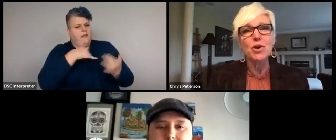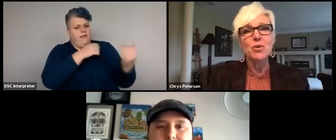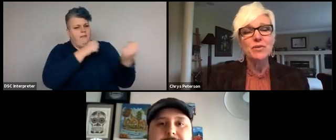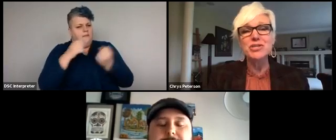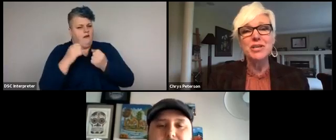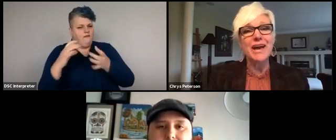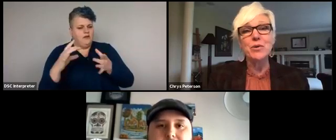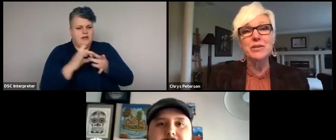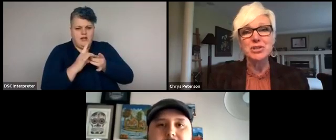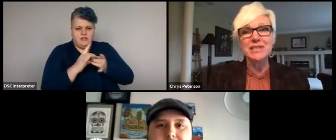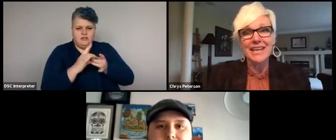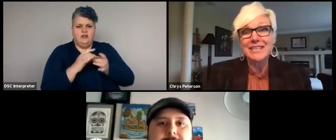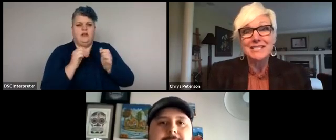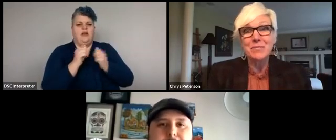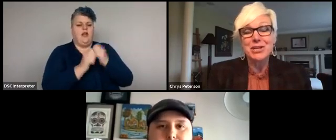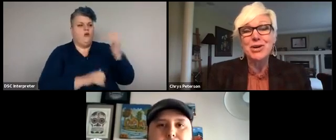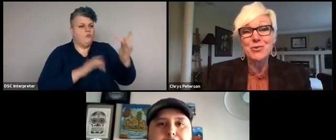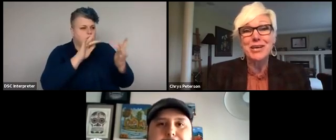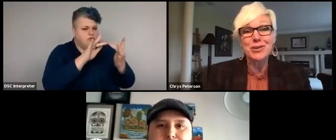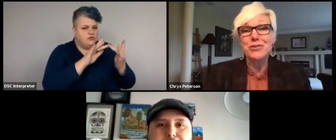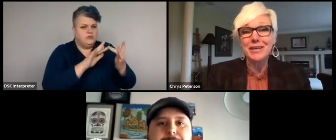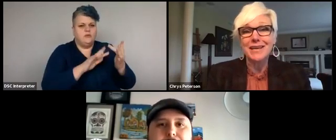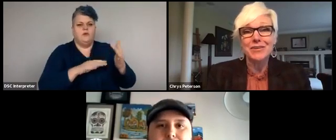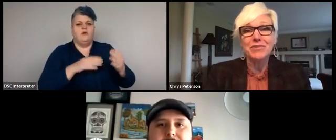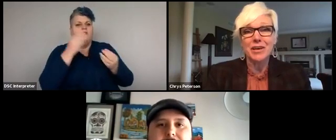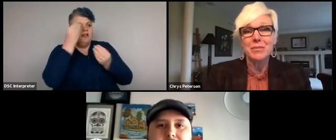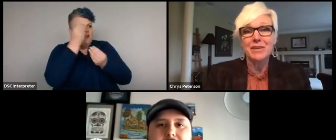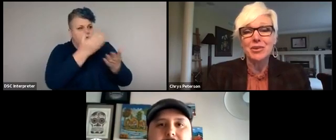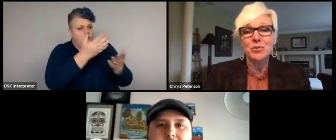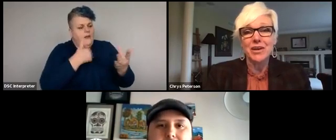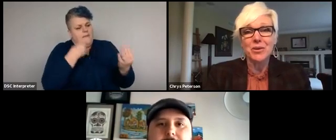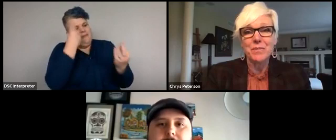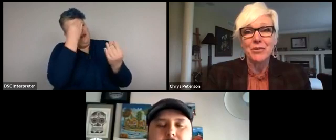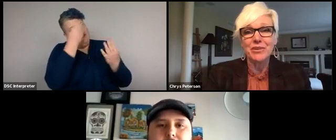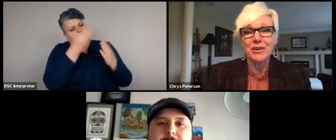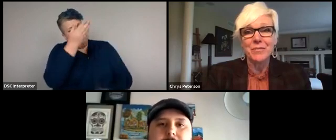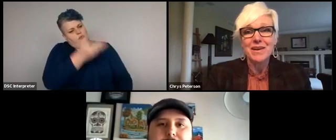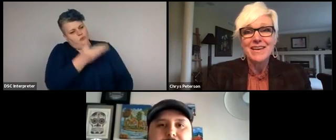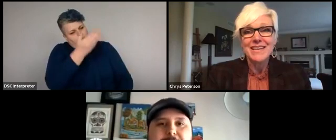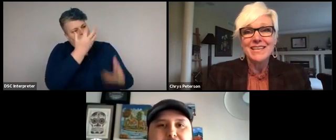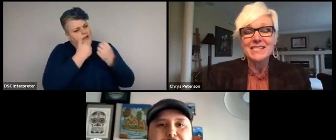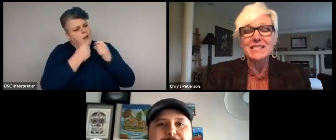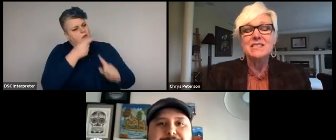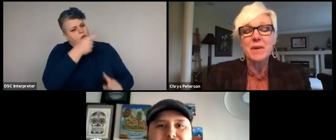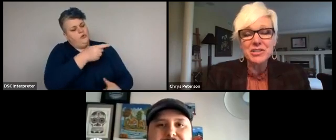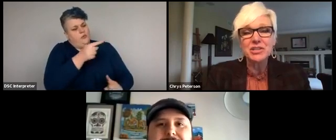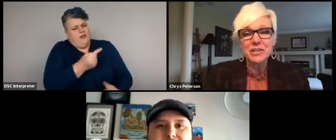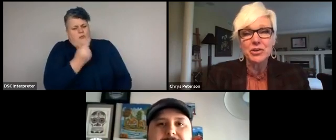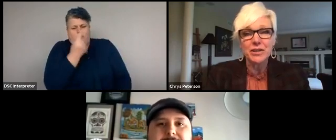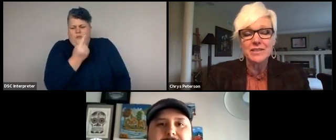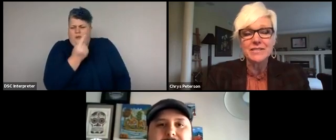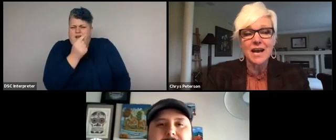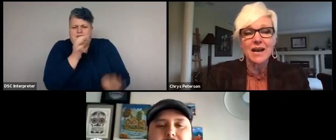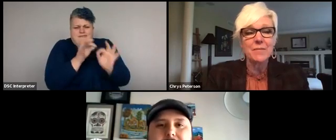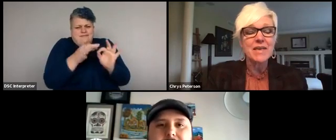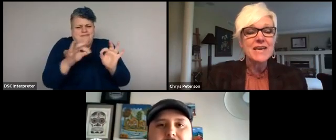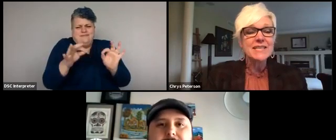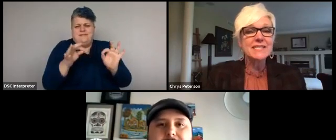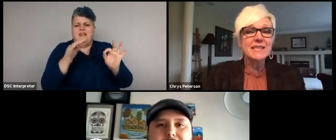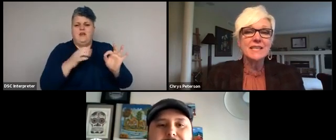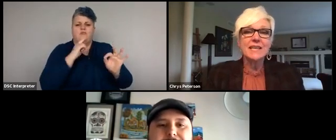powerful reaching out and just letting somebody know that you're thinking of them and that you care about them is, right, especially during this